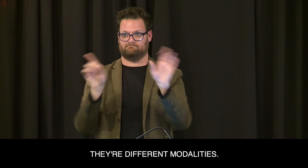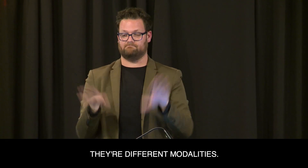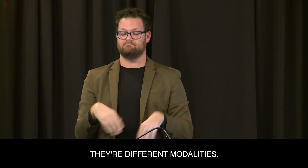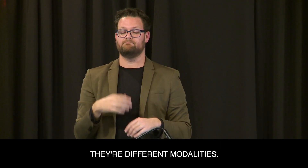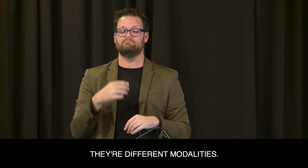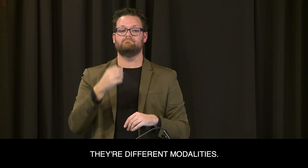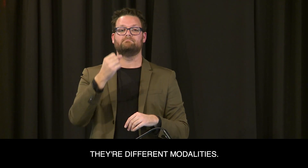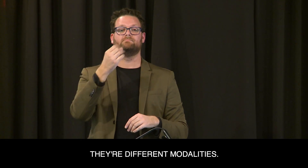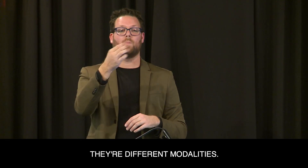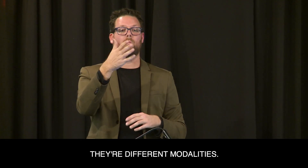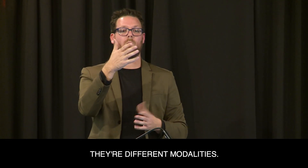modalities.